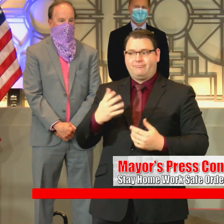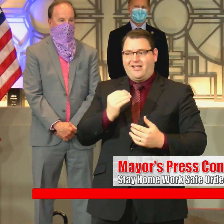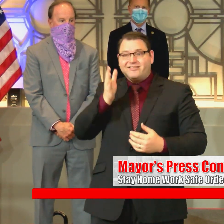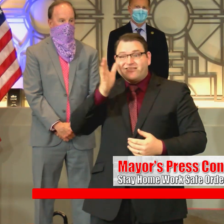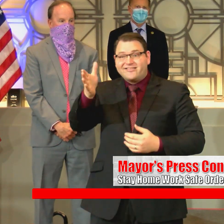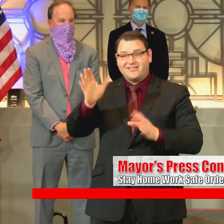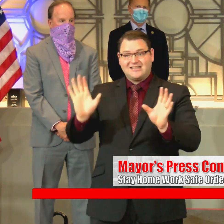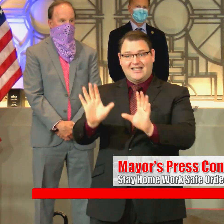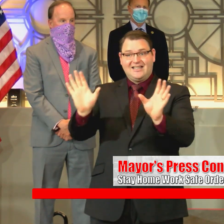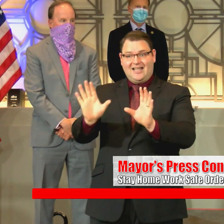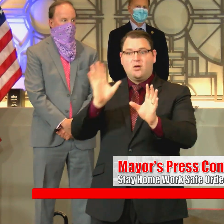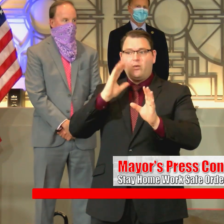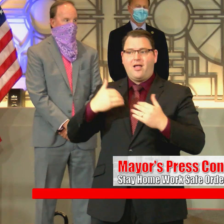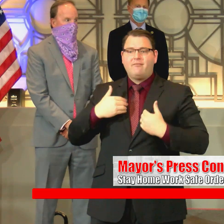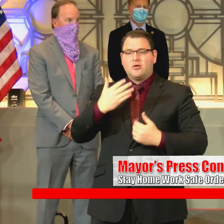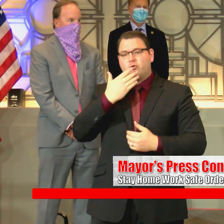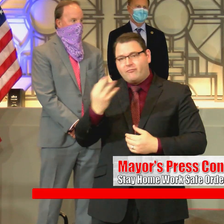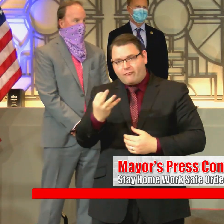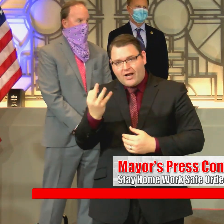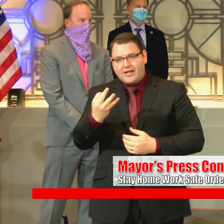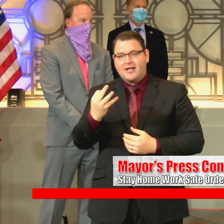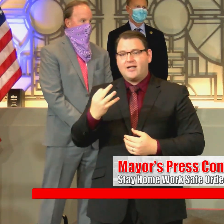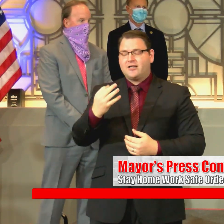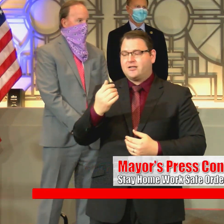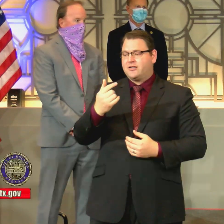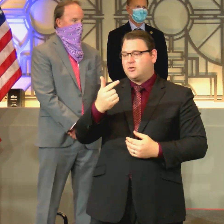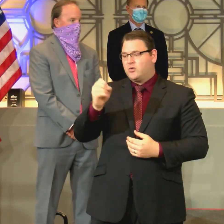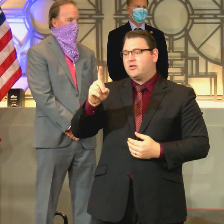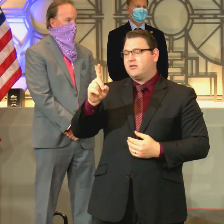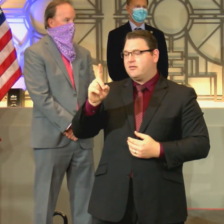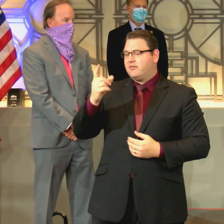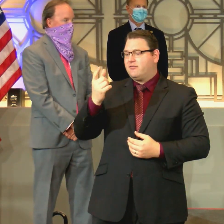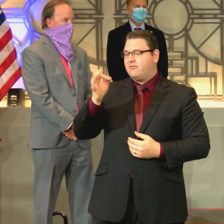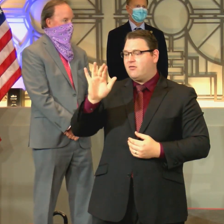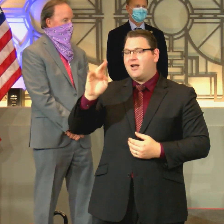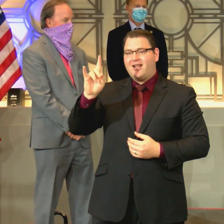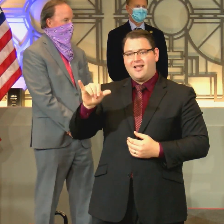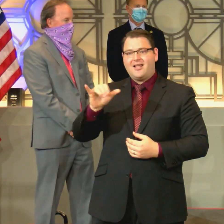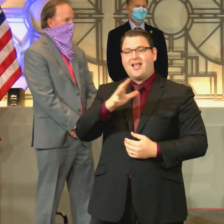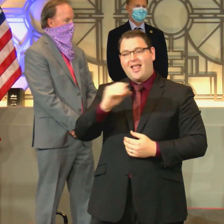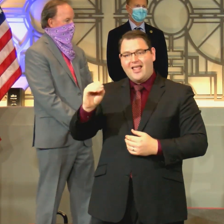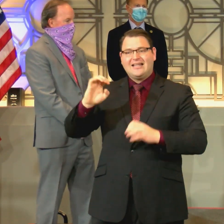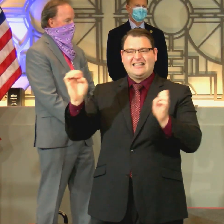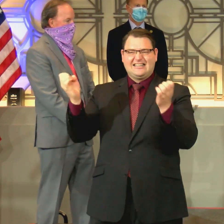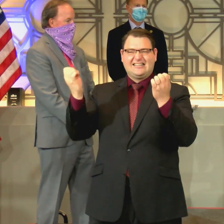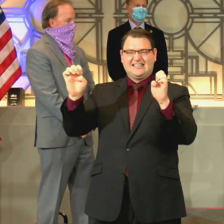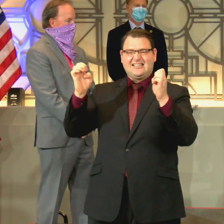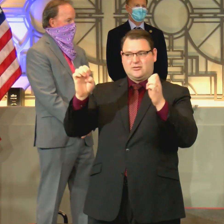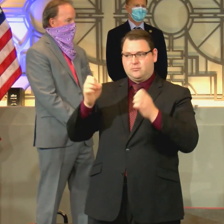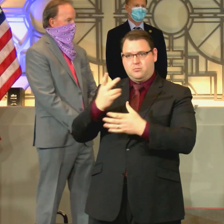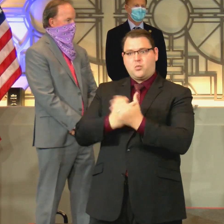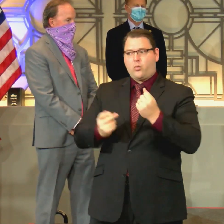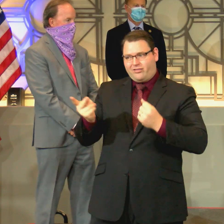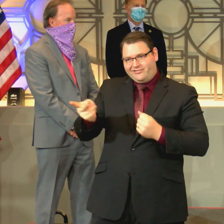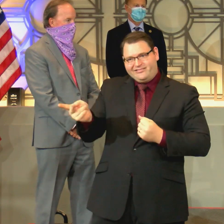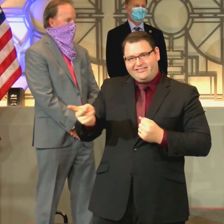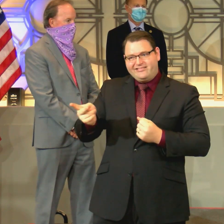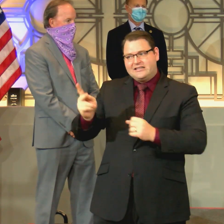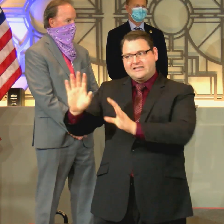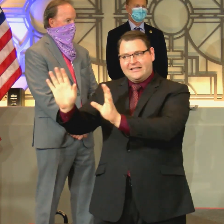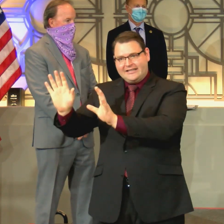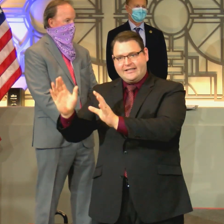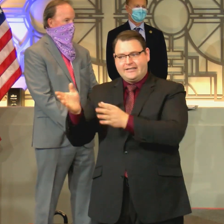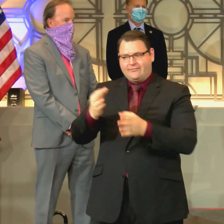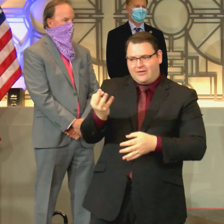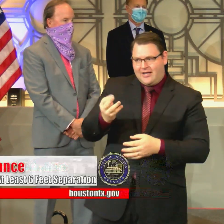coming up, the weekend. So for those, this is a very important month. So please be mindful of the fact that